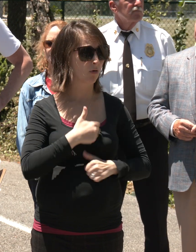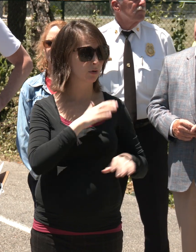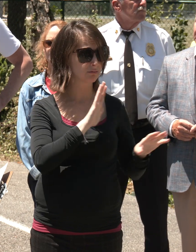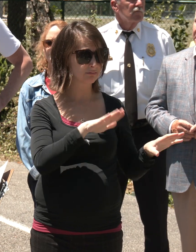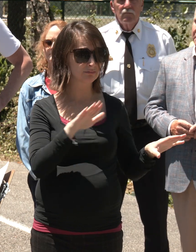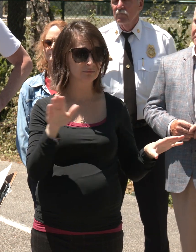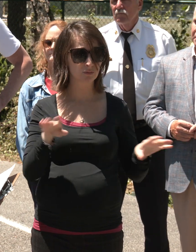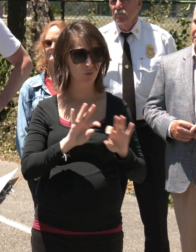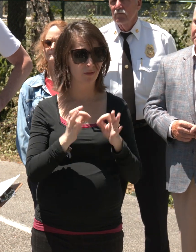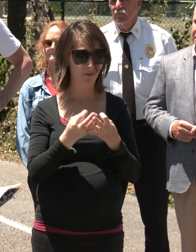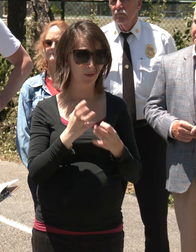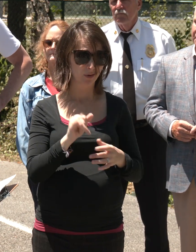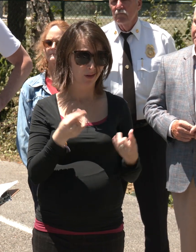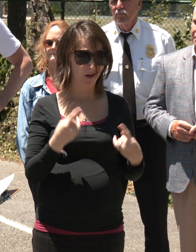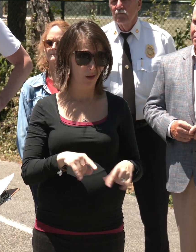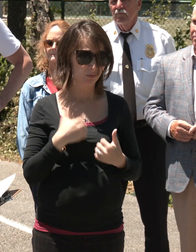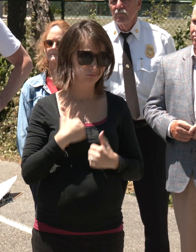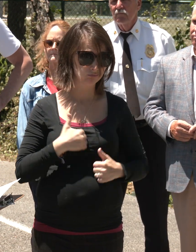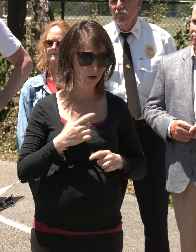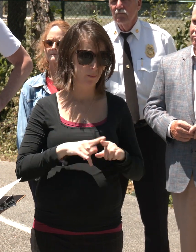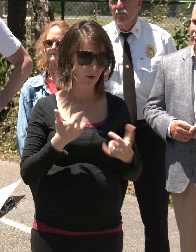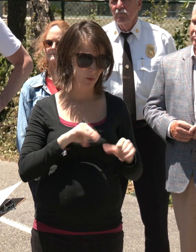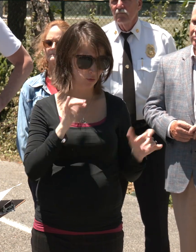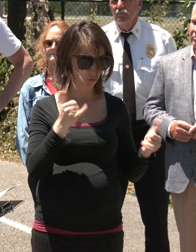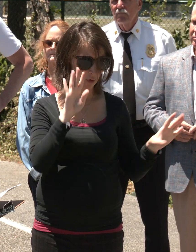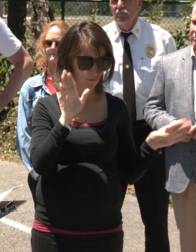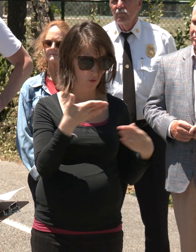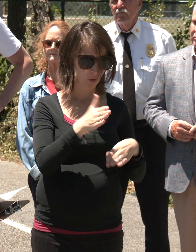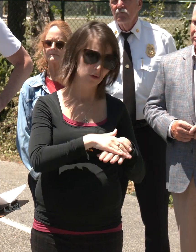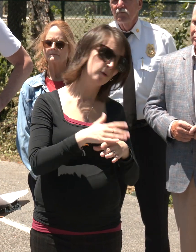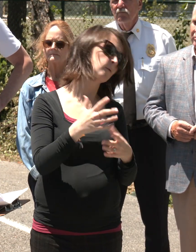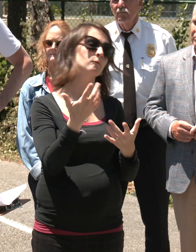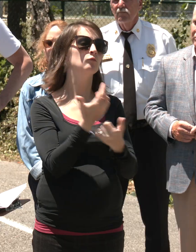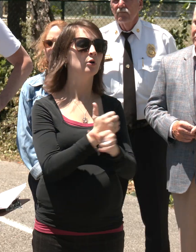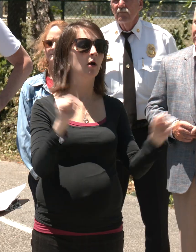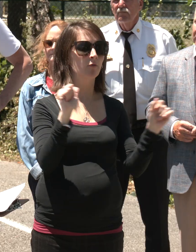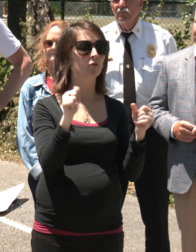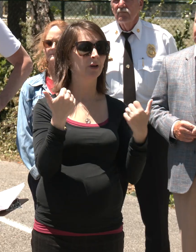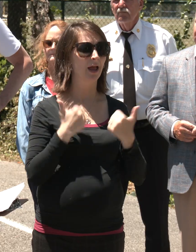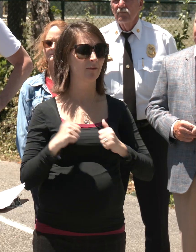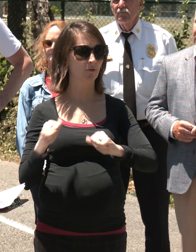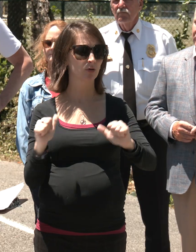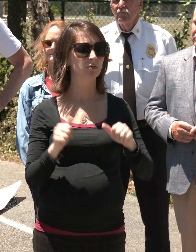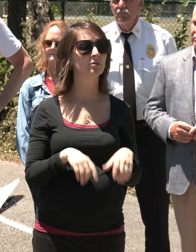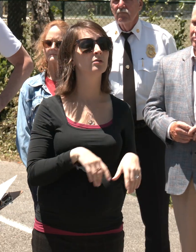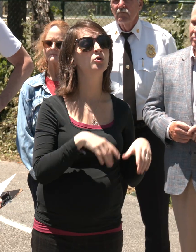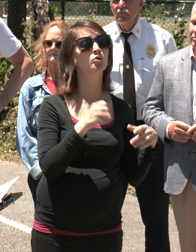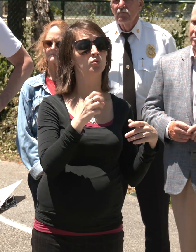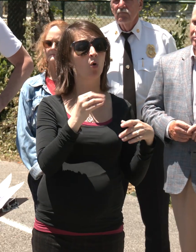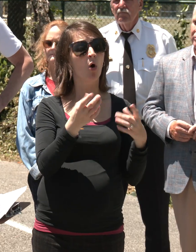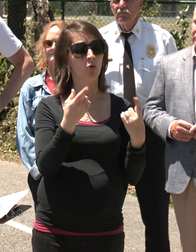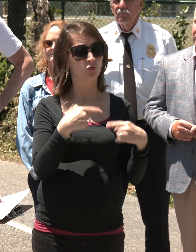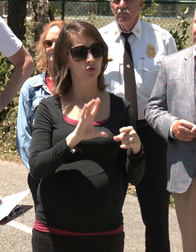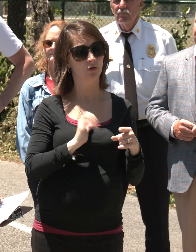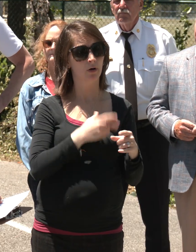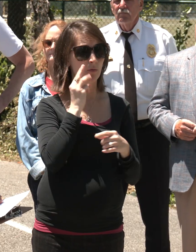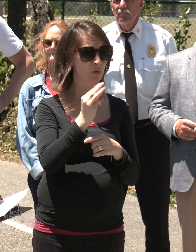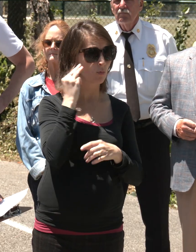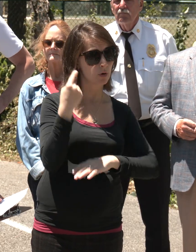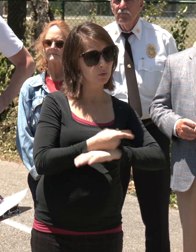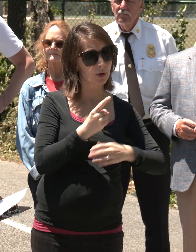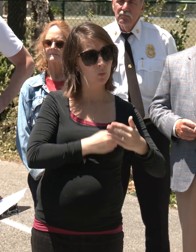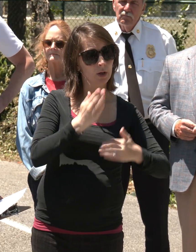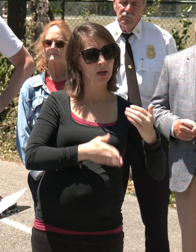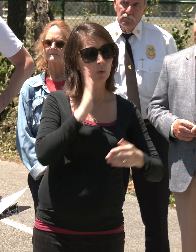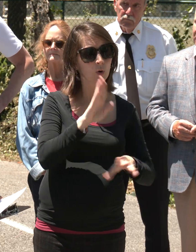make sure that we are focused on recovery efforts. And as we go into our Memorial Day weekend, we're going to